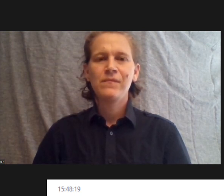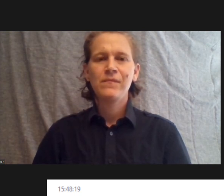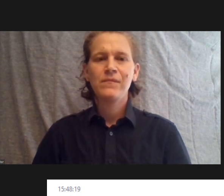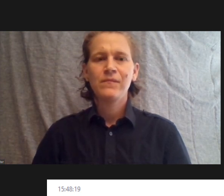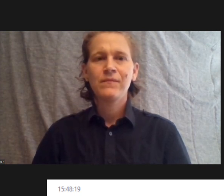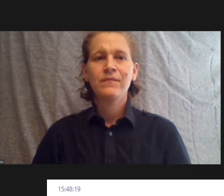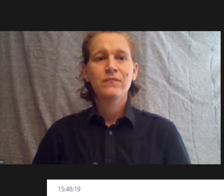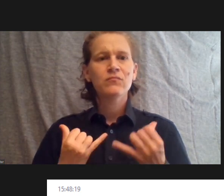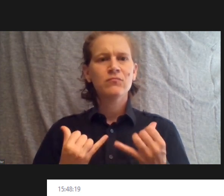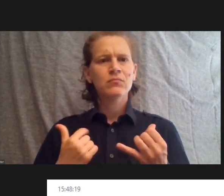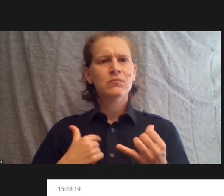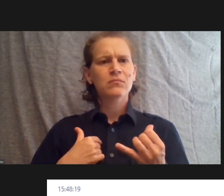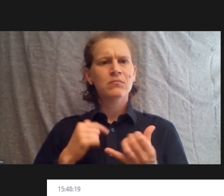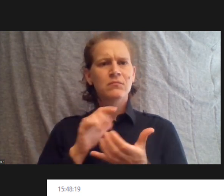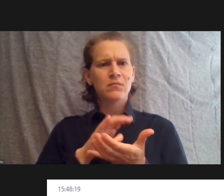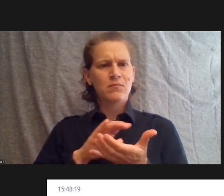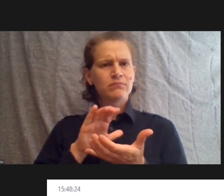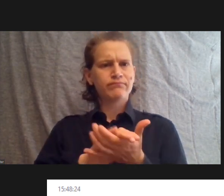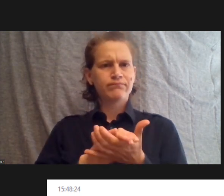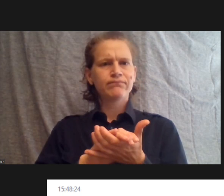I am married. We